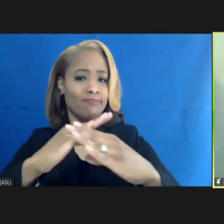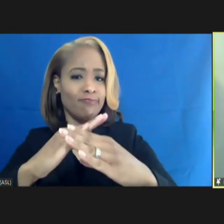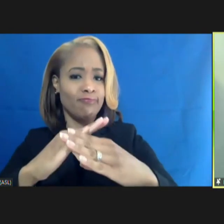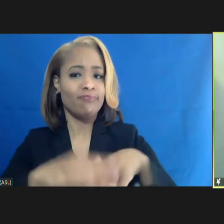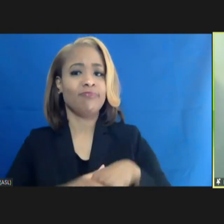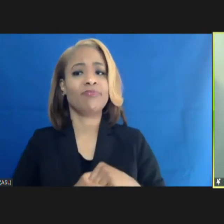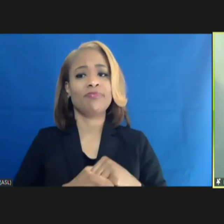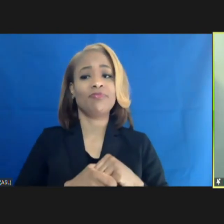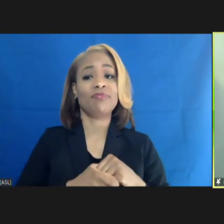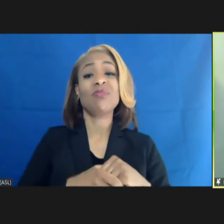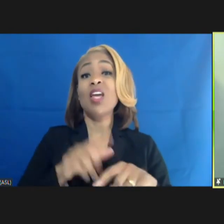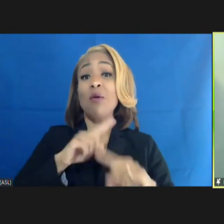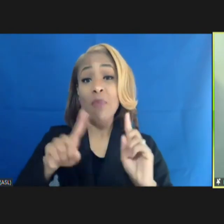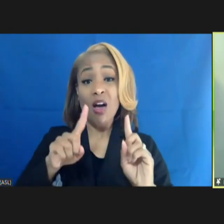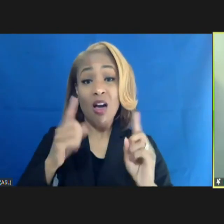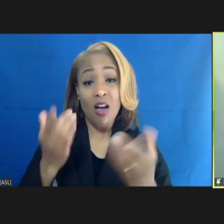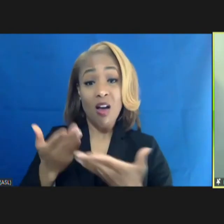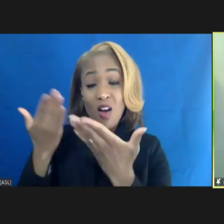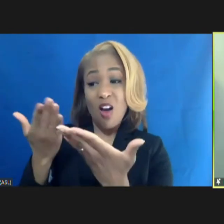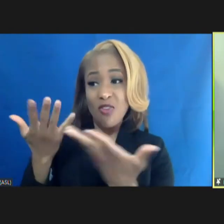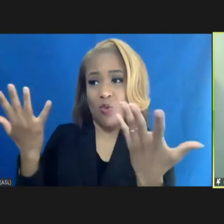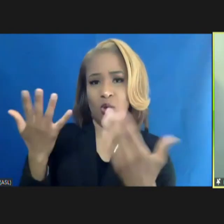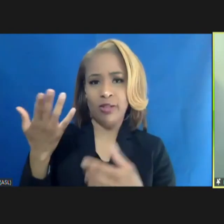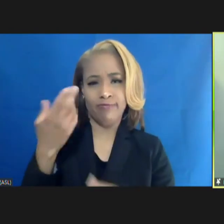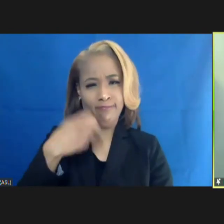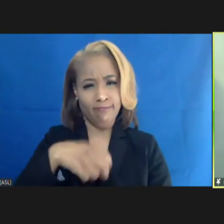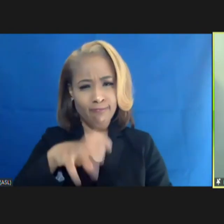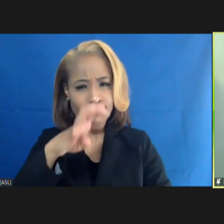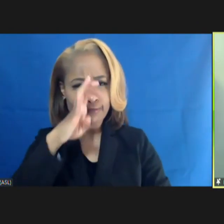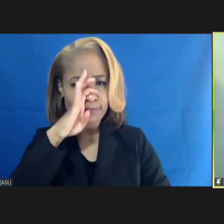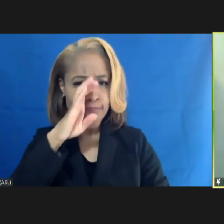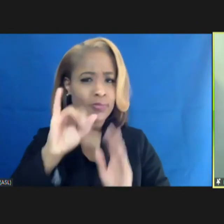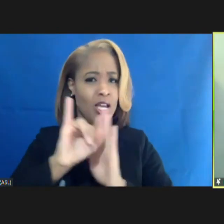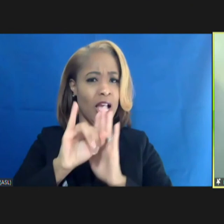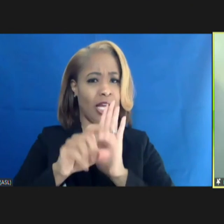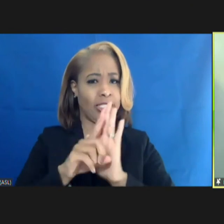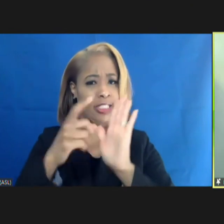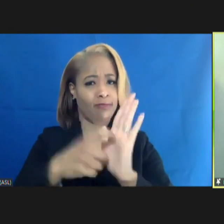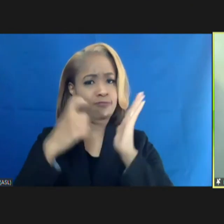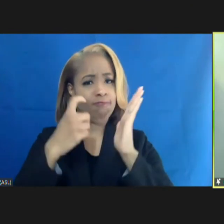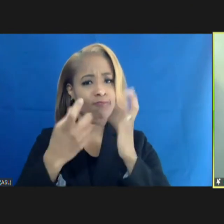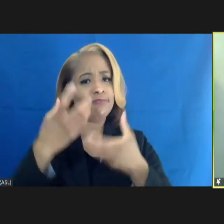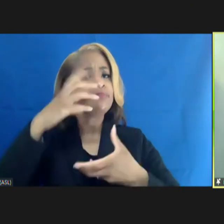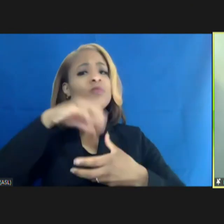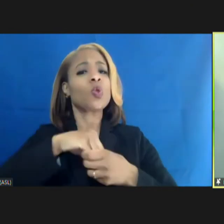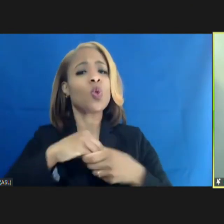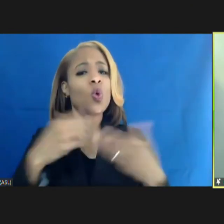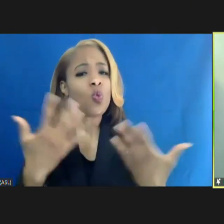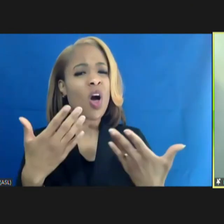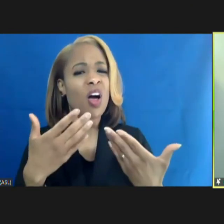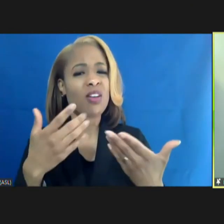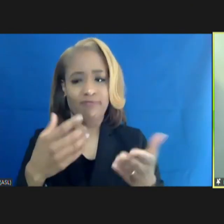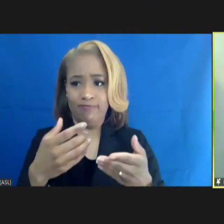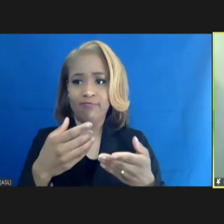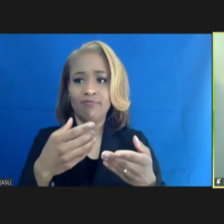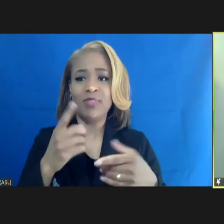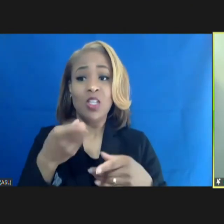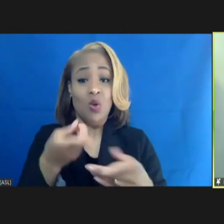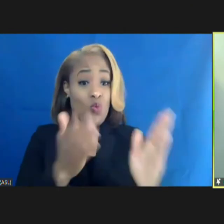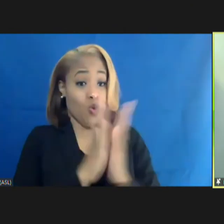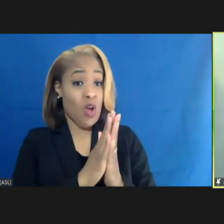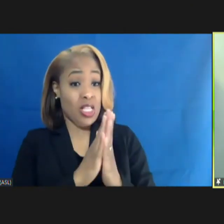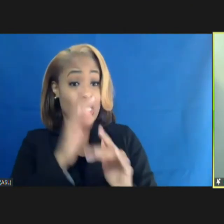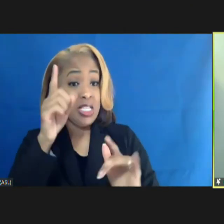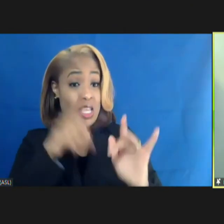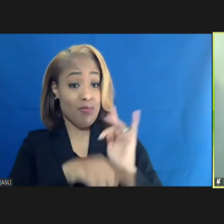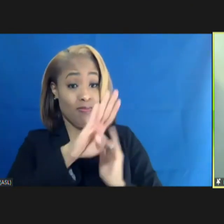been offered, however, are strict ID requirements, including requiring an ID when requesting an